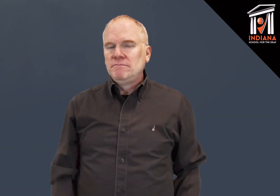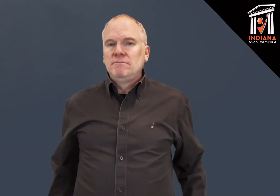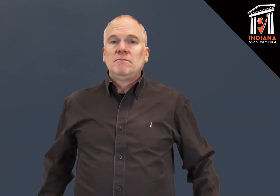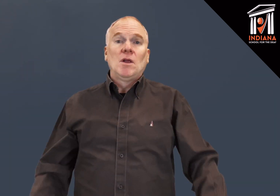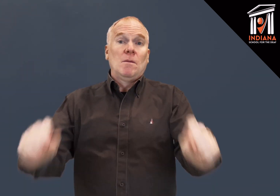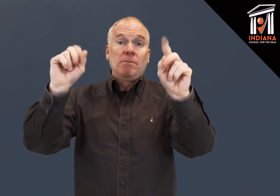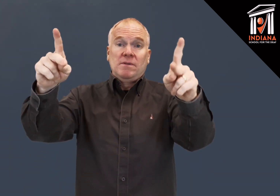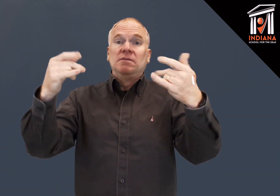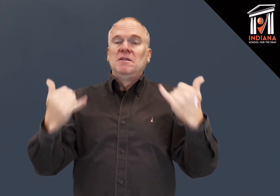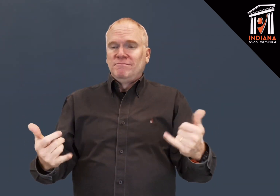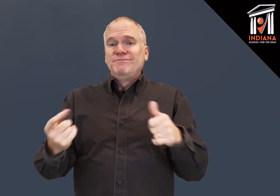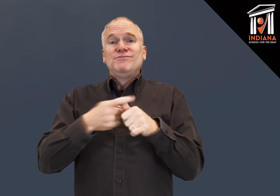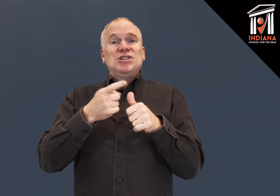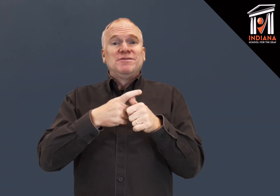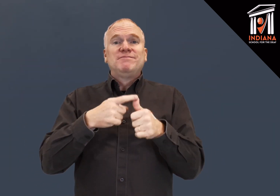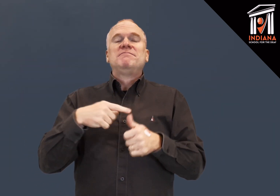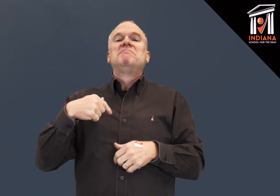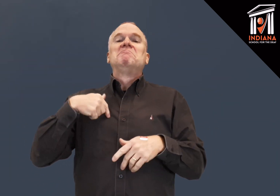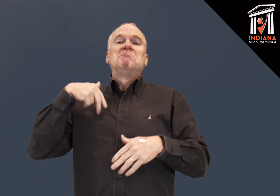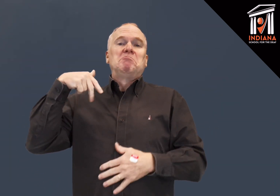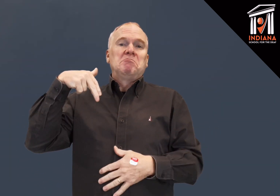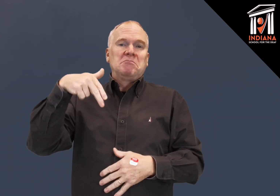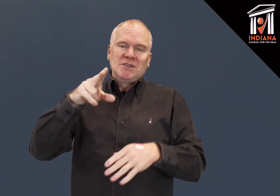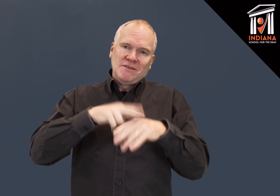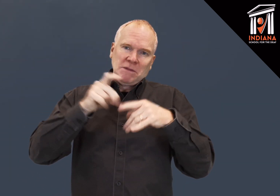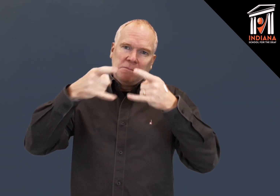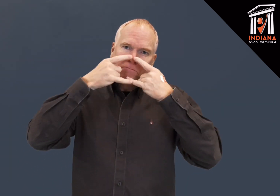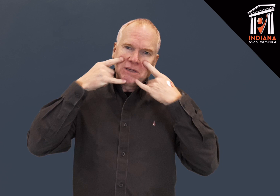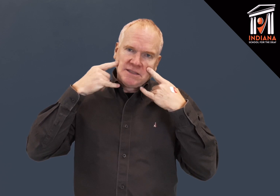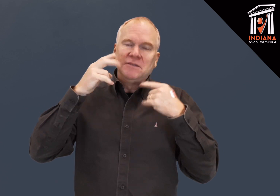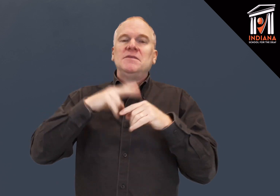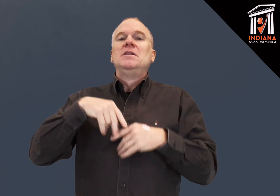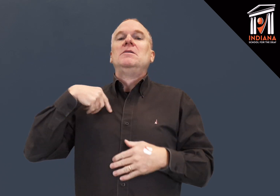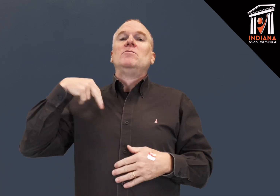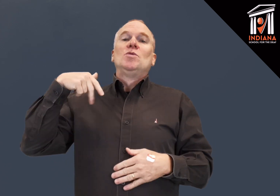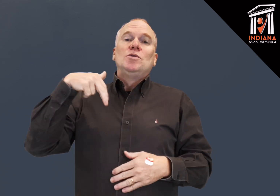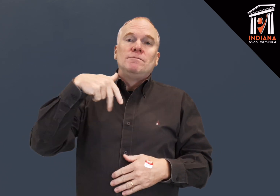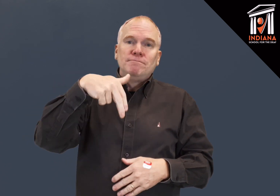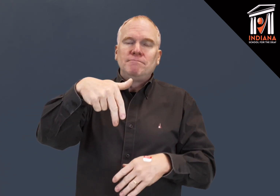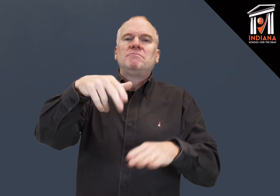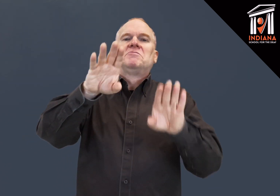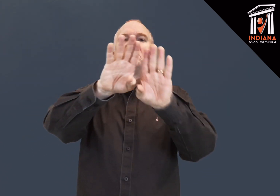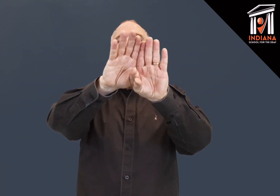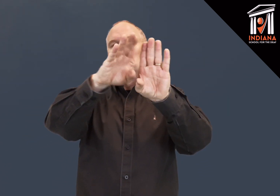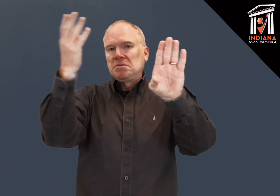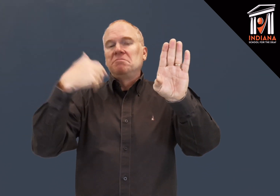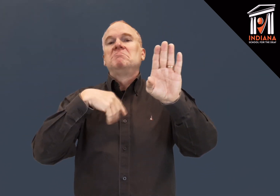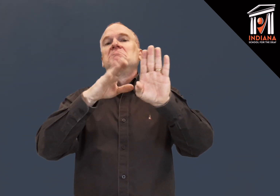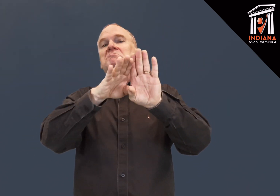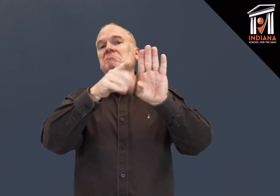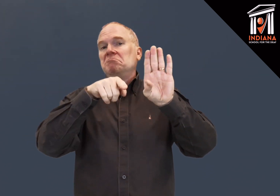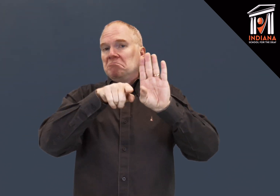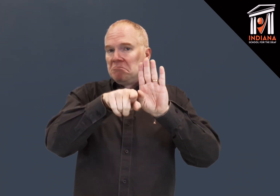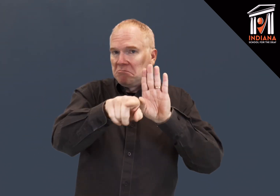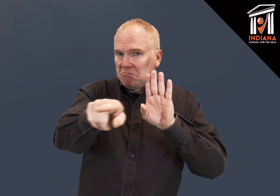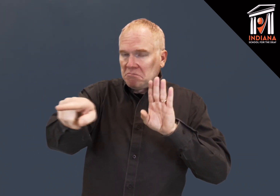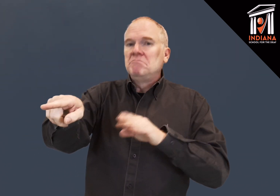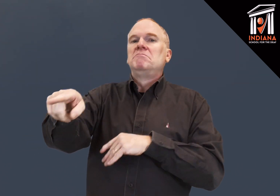so that it is clear for all of you as well. First of all, I came into the facility, of course, with my mask on.